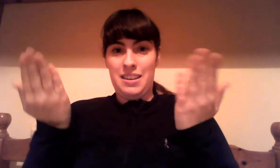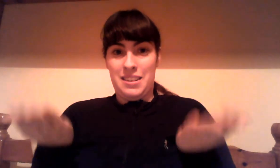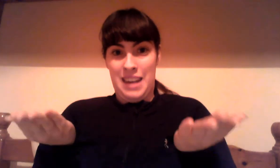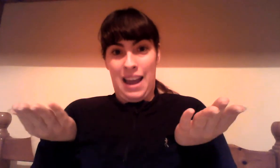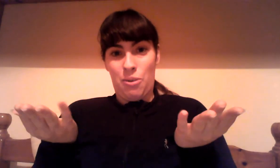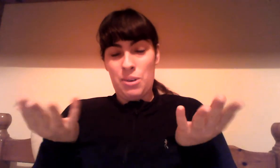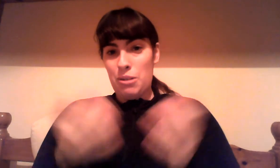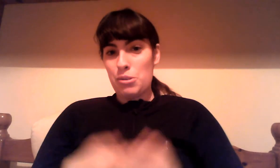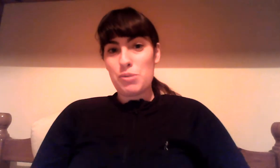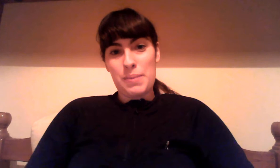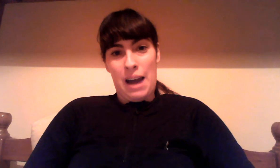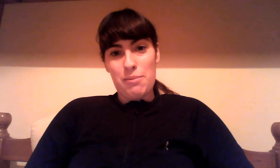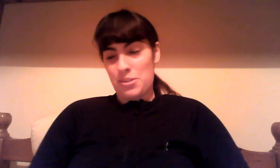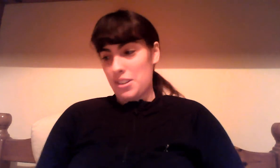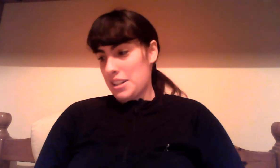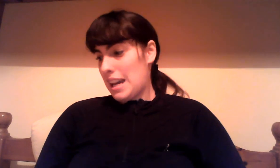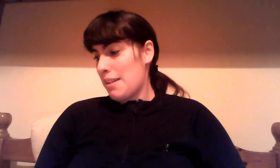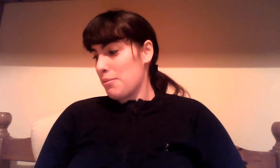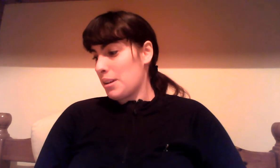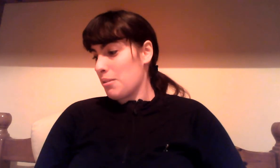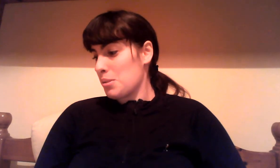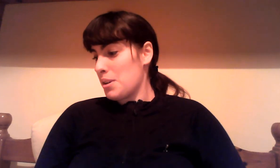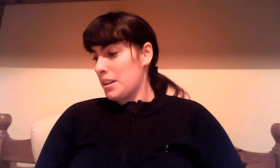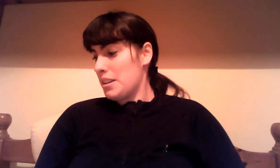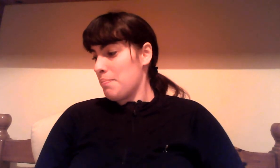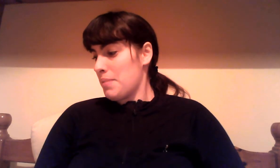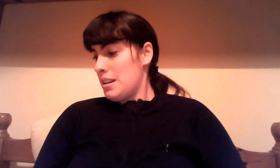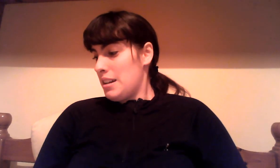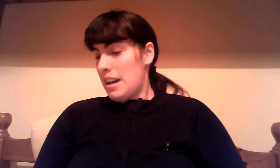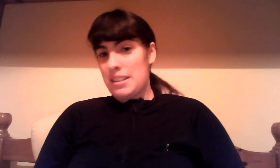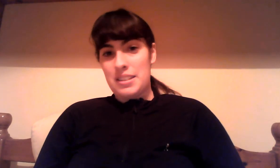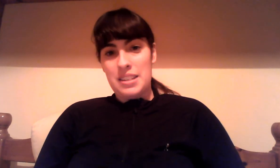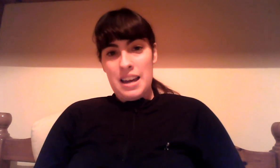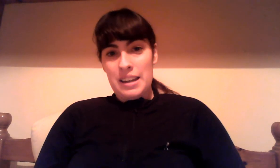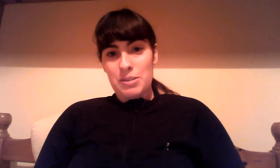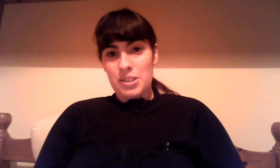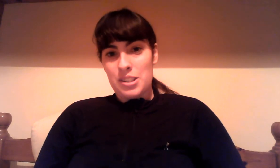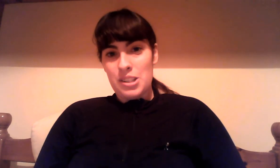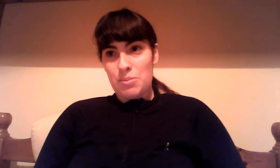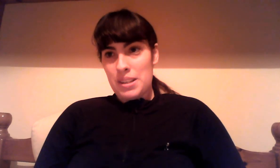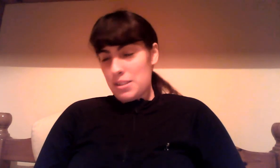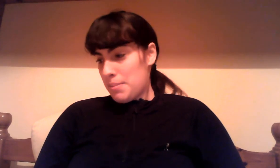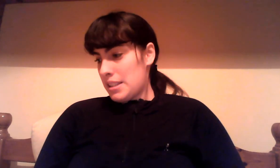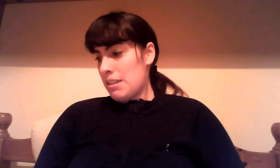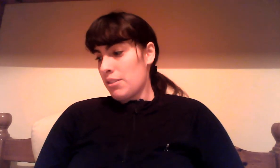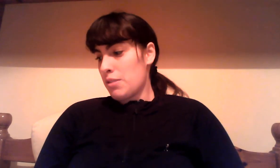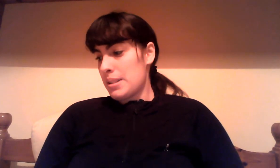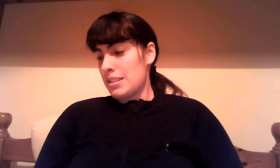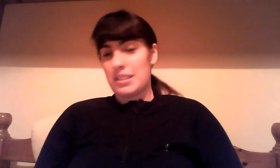now, which would have been a helpful sign to have when I was working as a TA, just to teach some kids some BSL, could have been like,